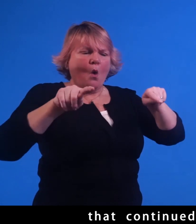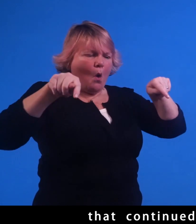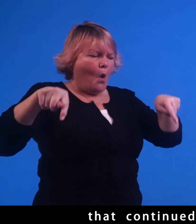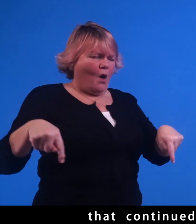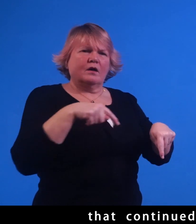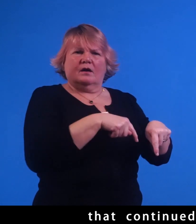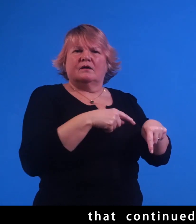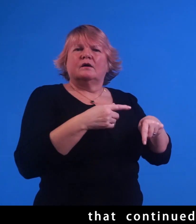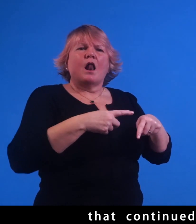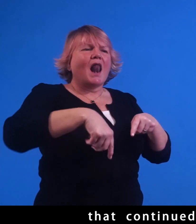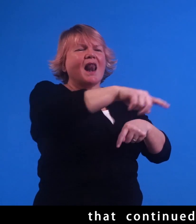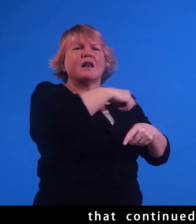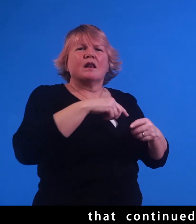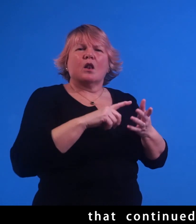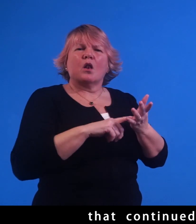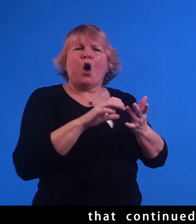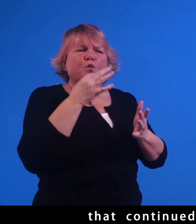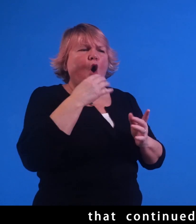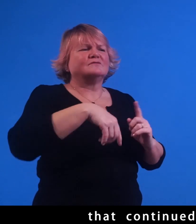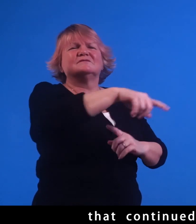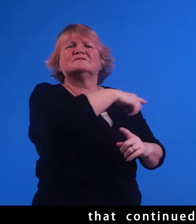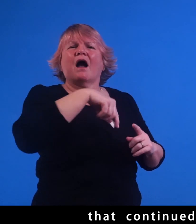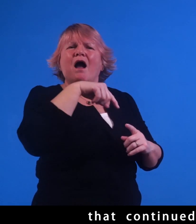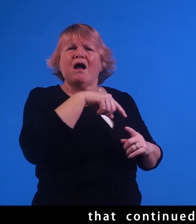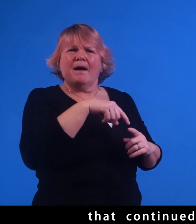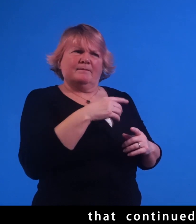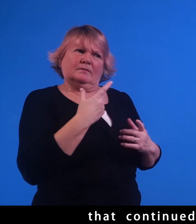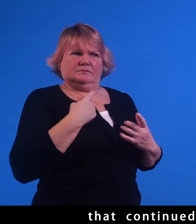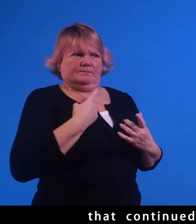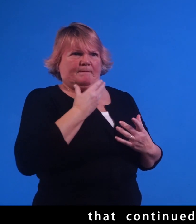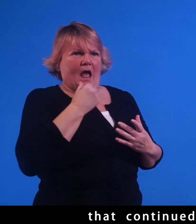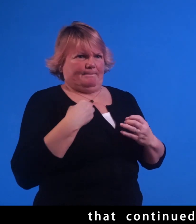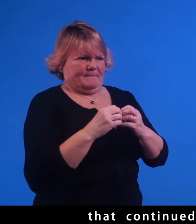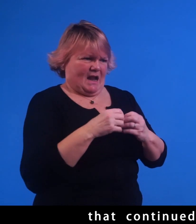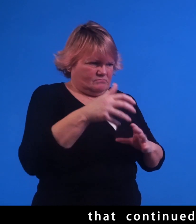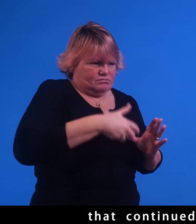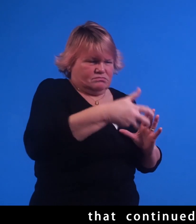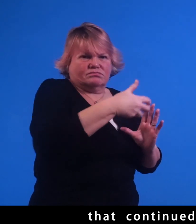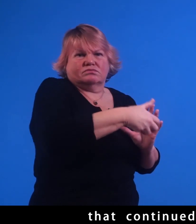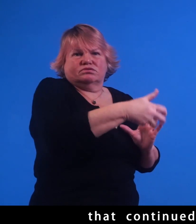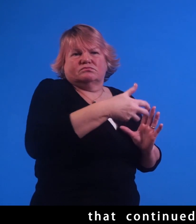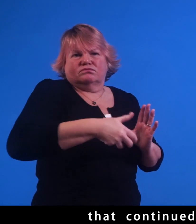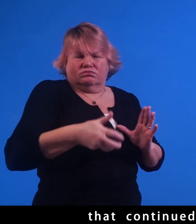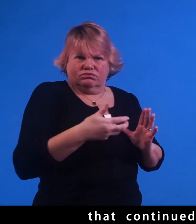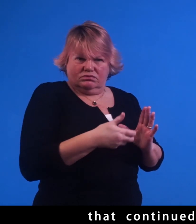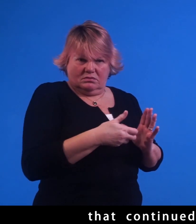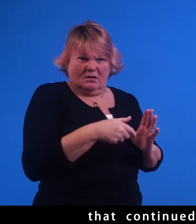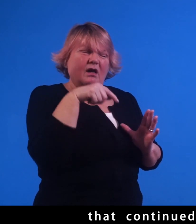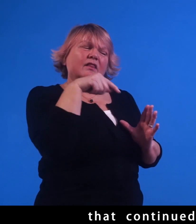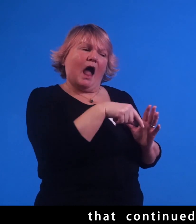that continued down to a man-made body of water known as the Nor Loch, or North